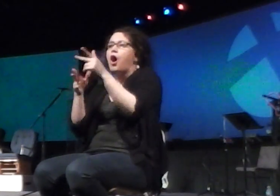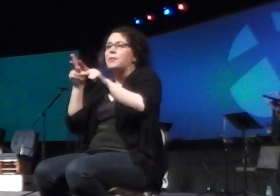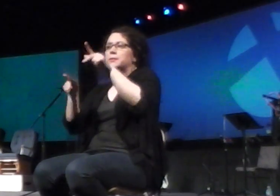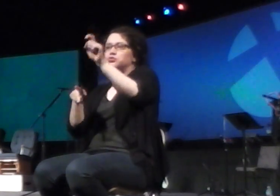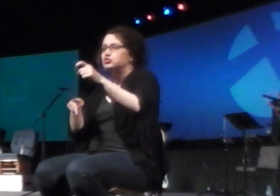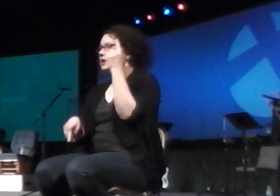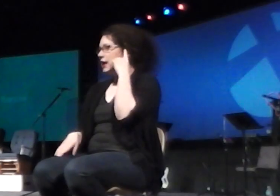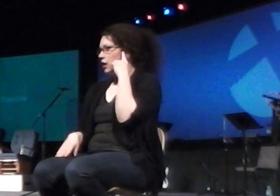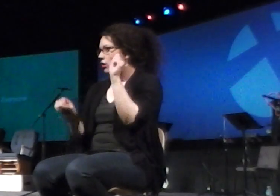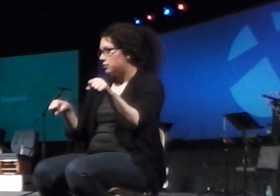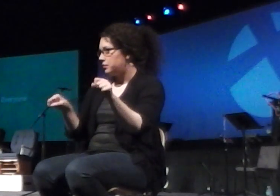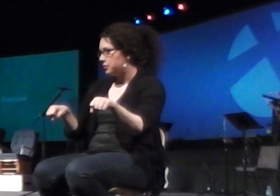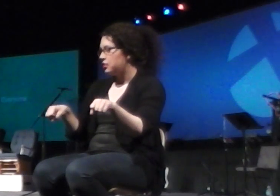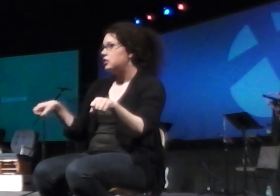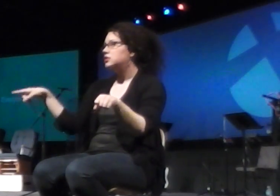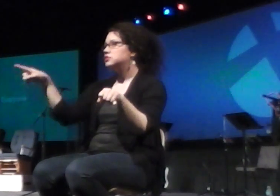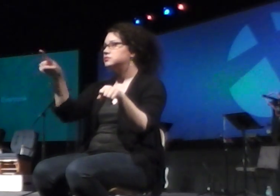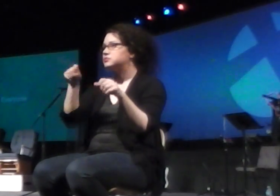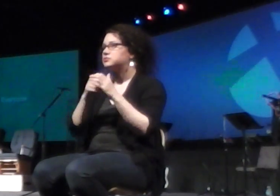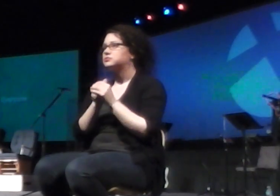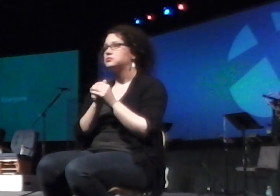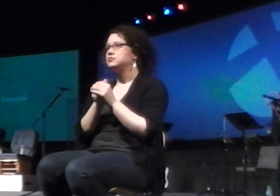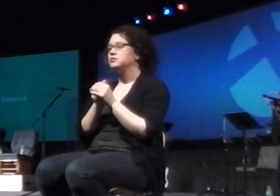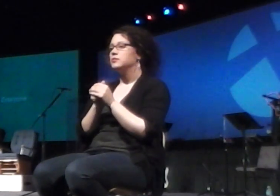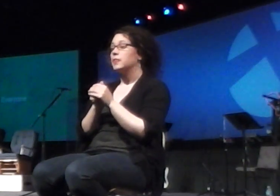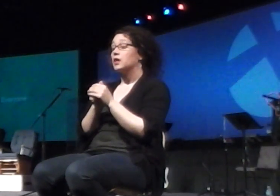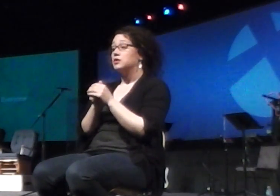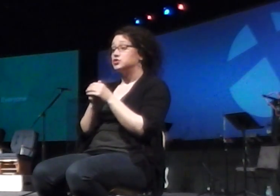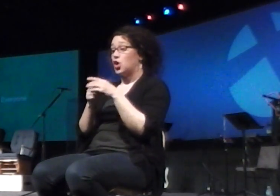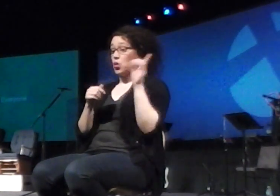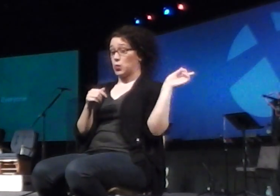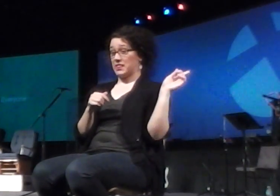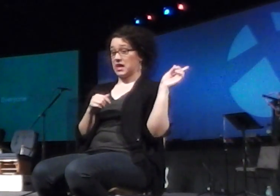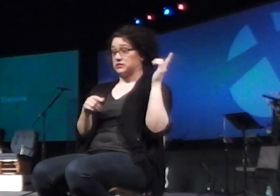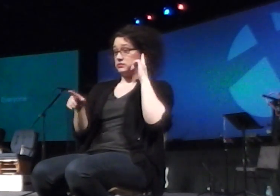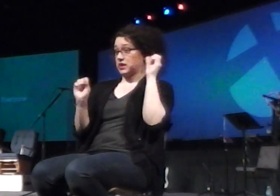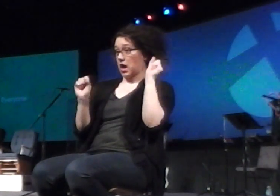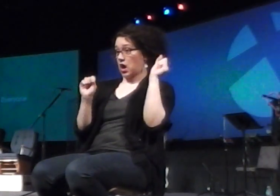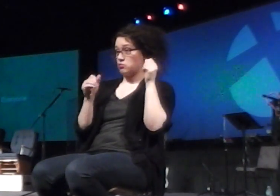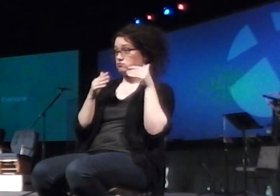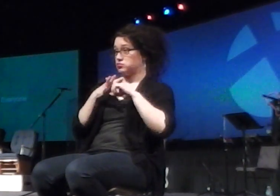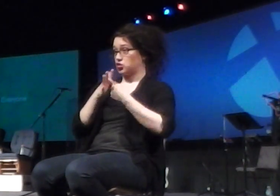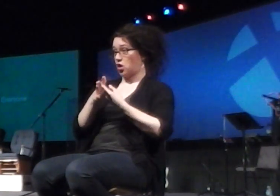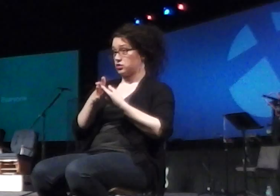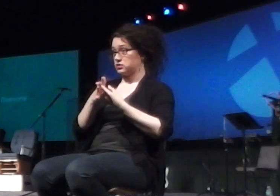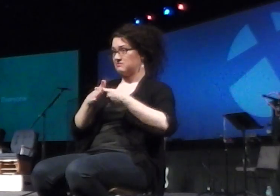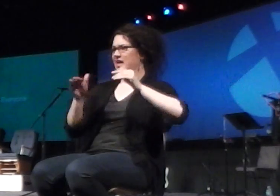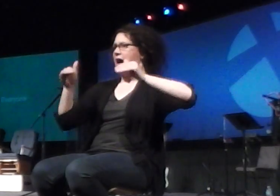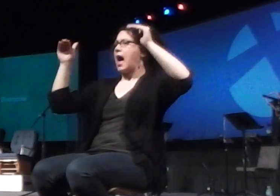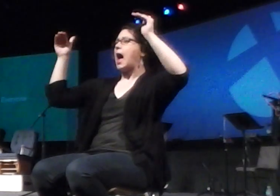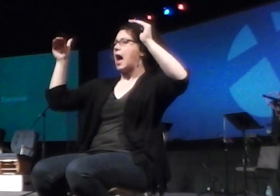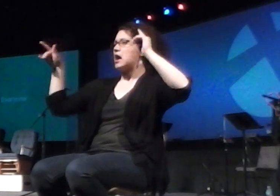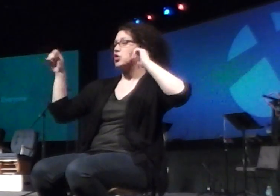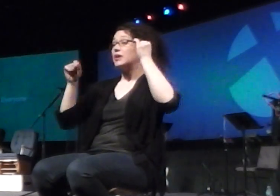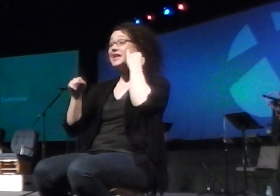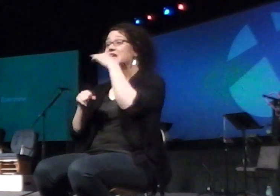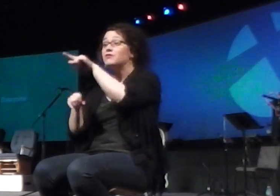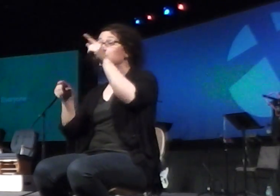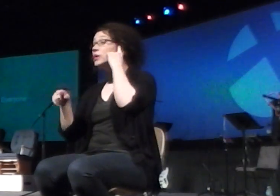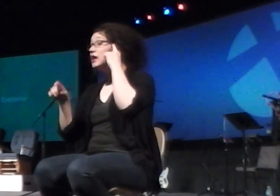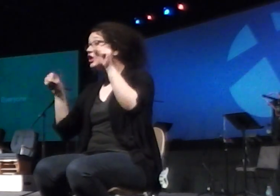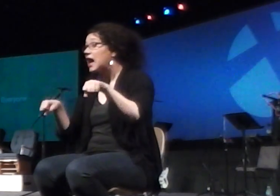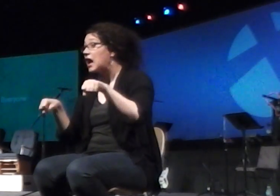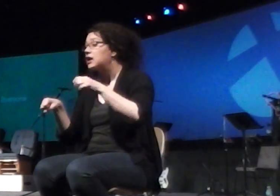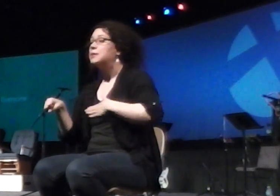And so when it appears, or when this sound goes, it's going to be a high-pitched tone. If you can hear